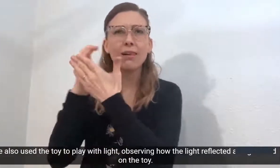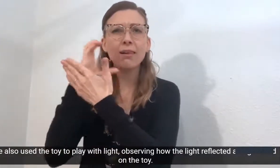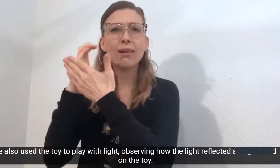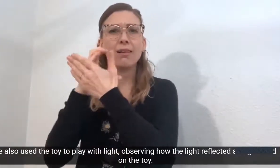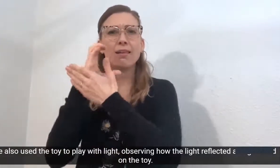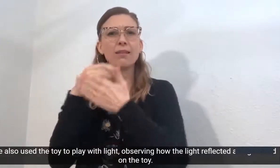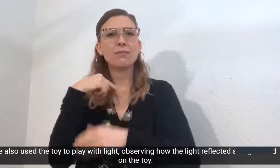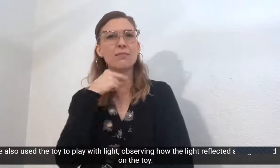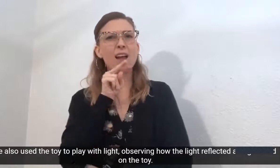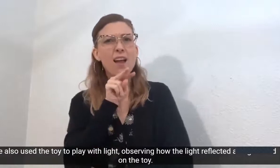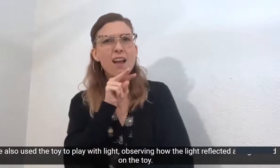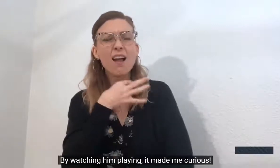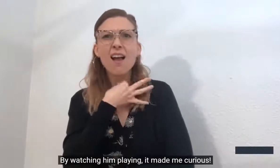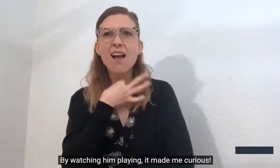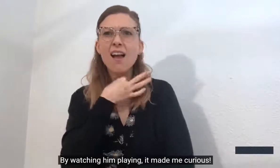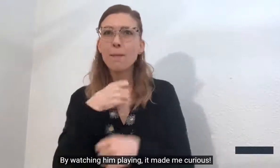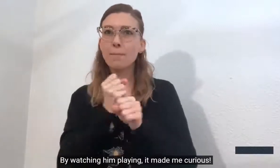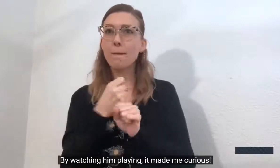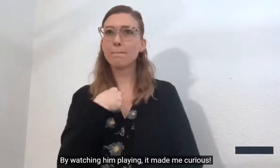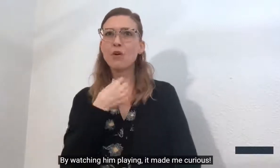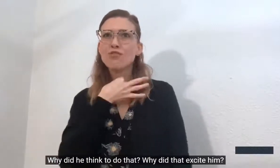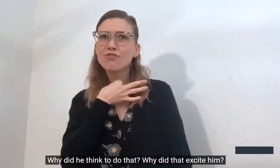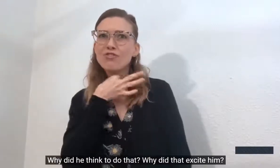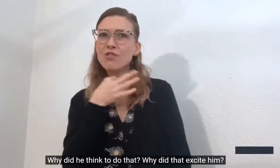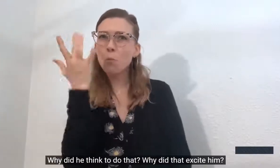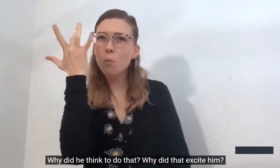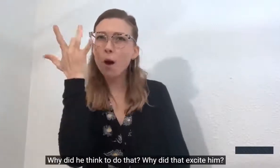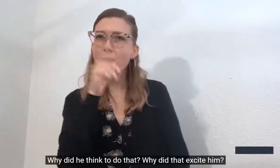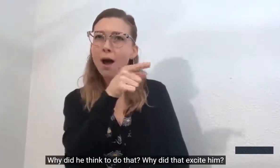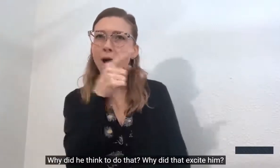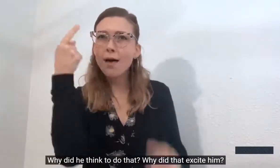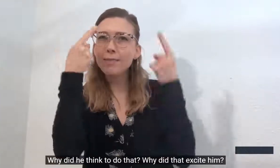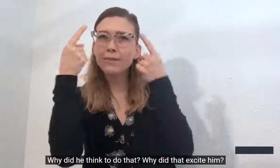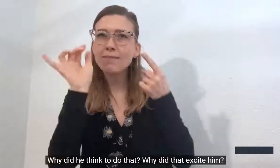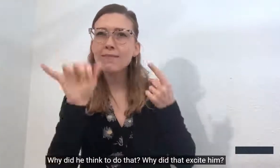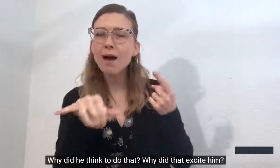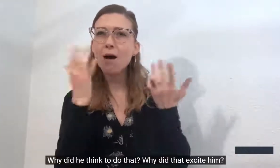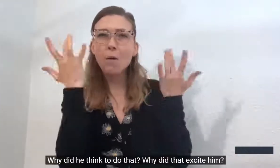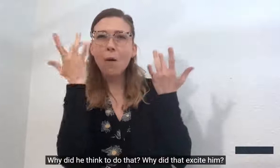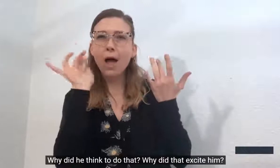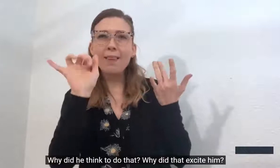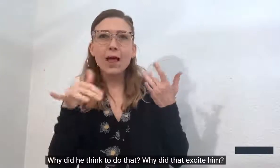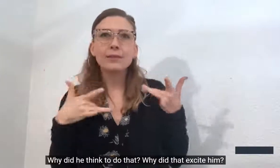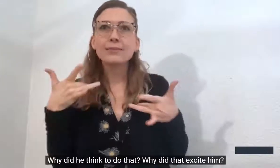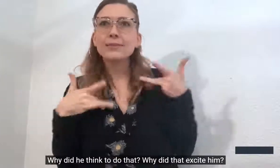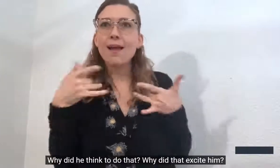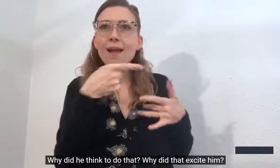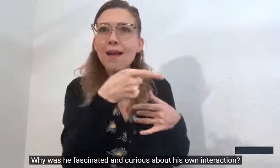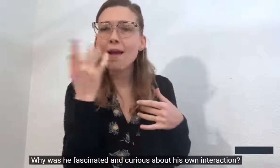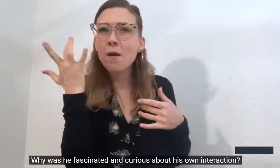light reflected off the toy. And by watching him play, I wondered why he thought to do that. Why did